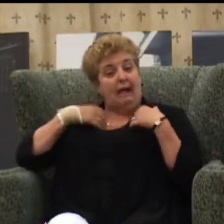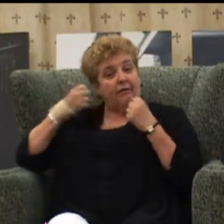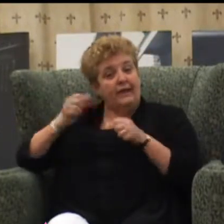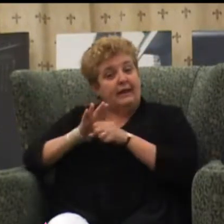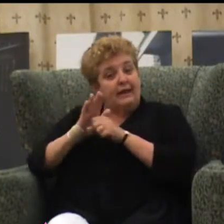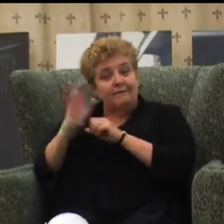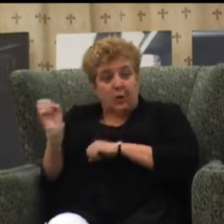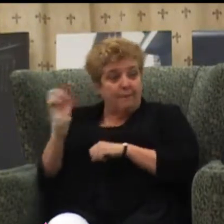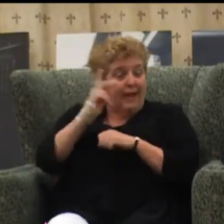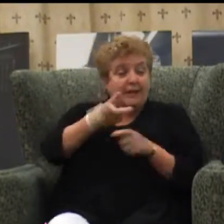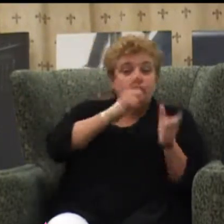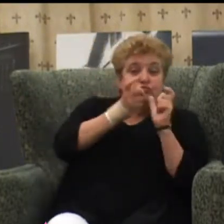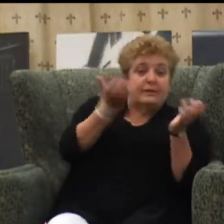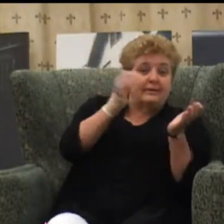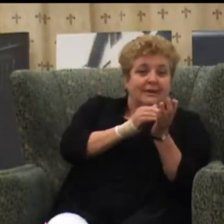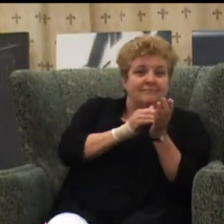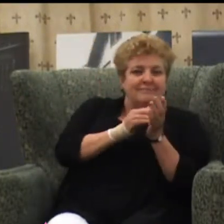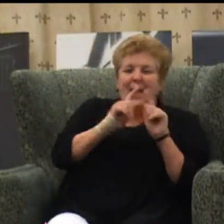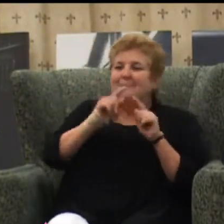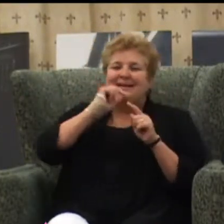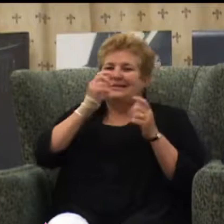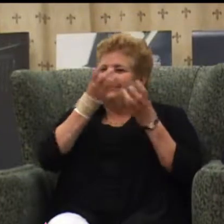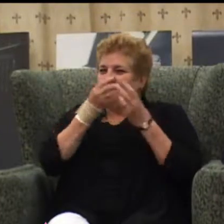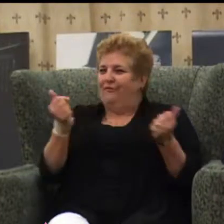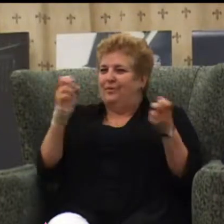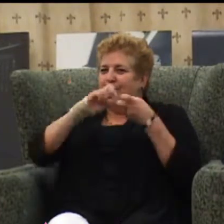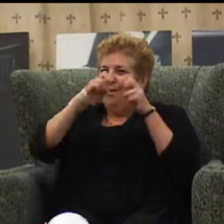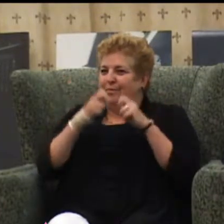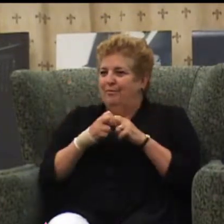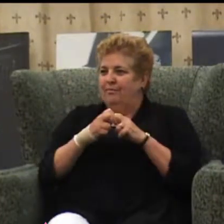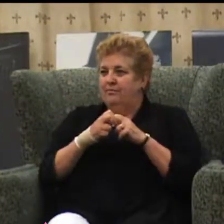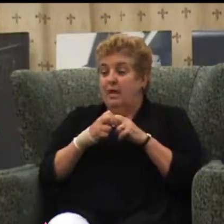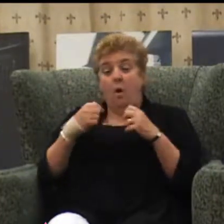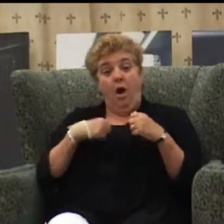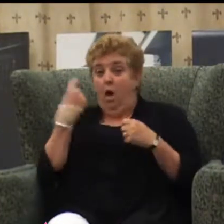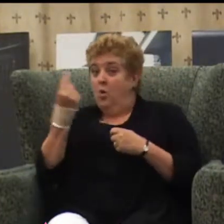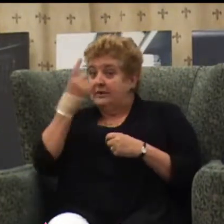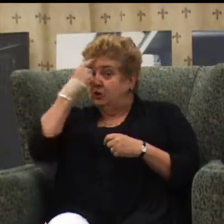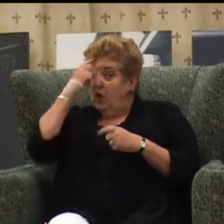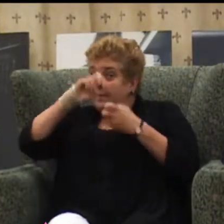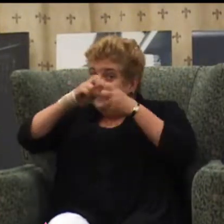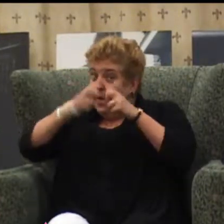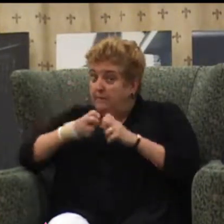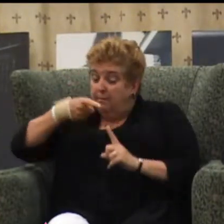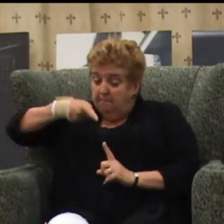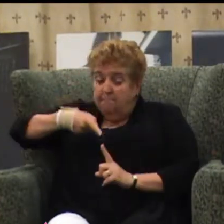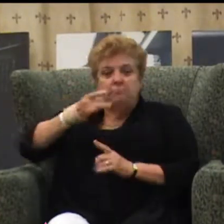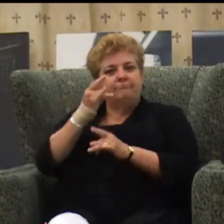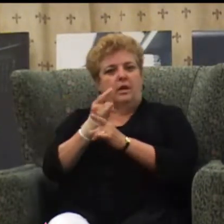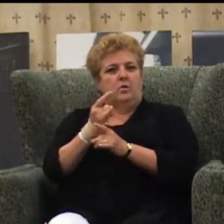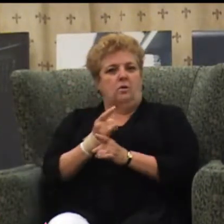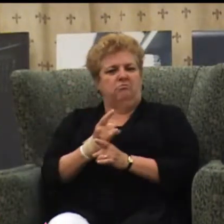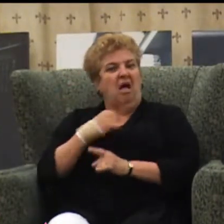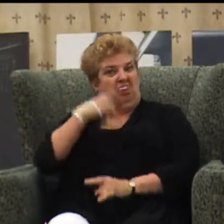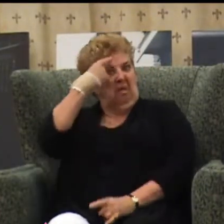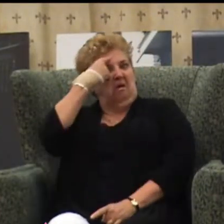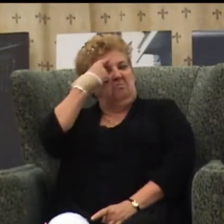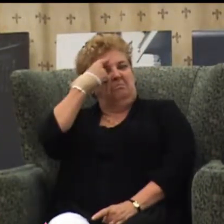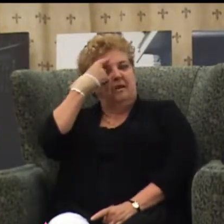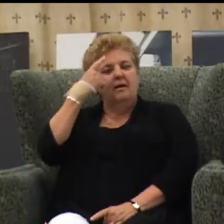problem. And I always thought the problem was alcohol. And a friend of mine, he said, Adam, that little bottle of Jack Daniels you